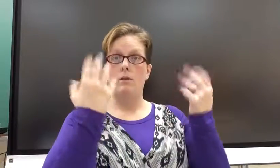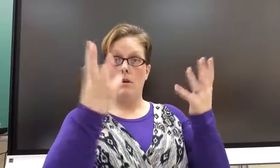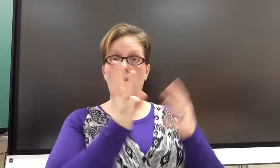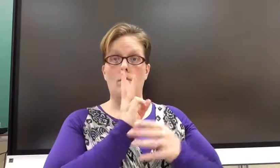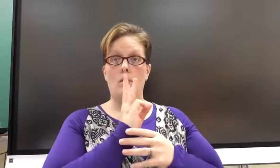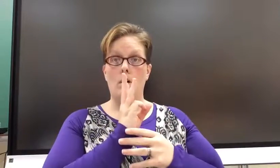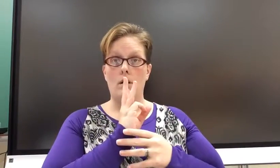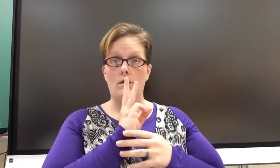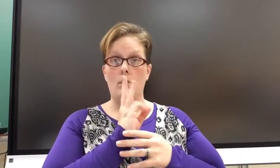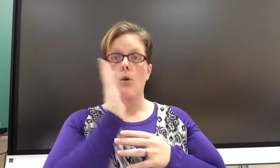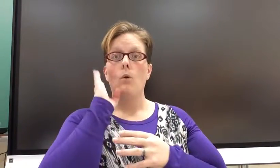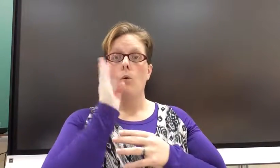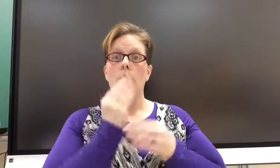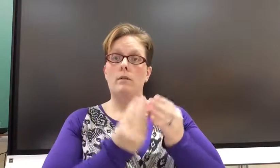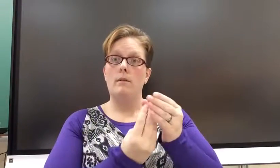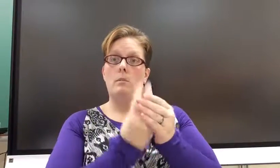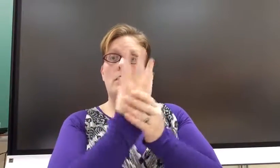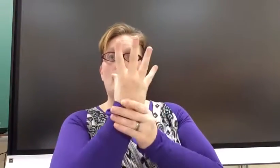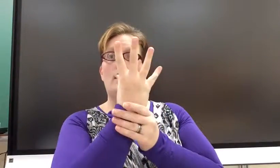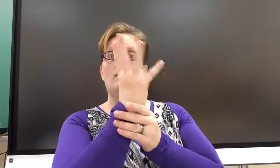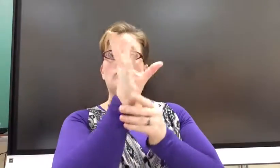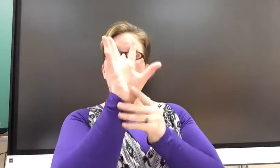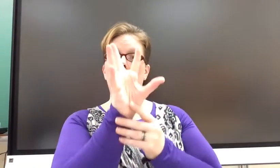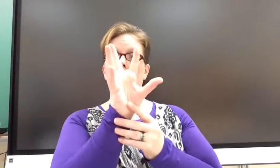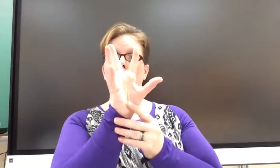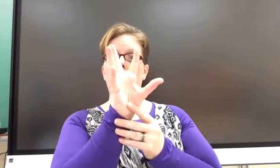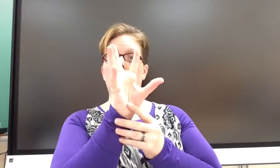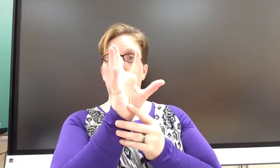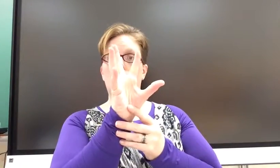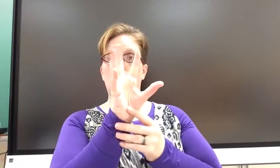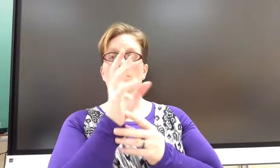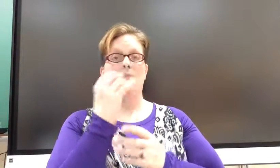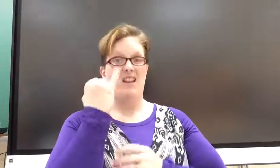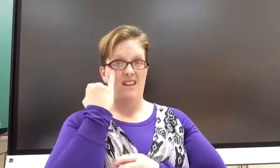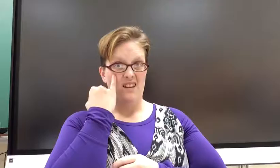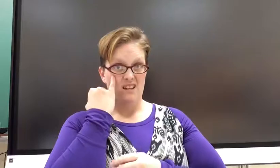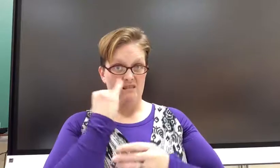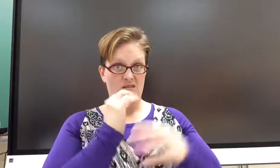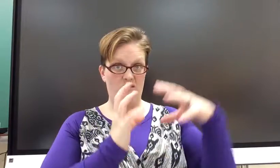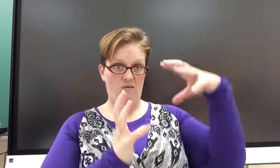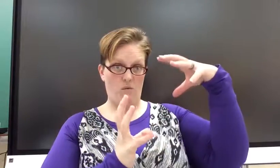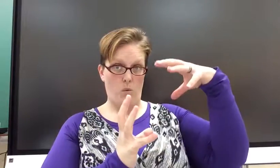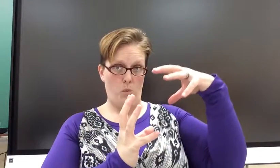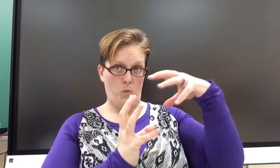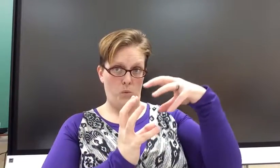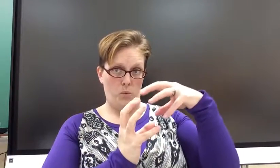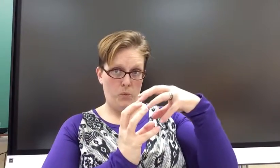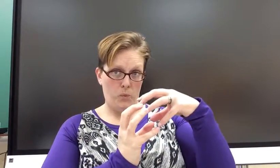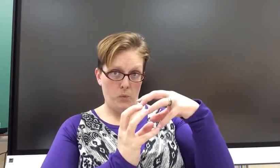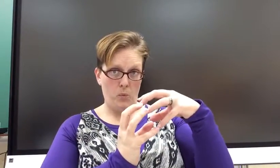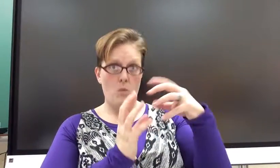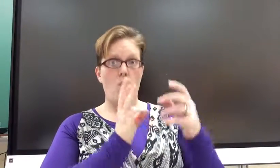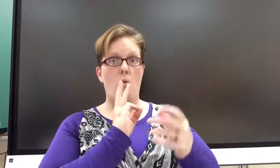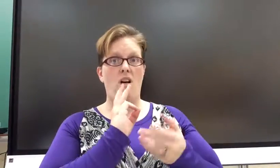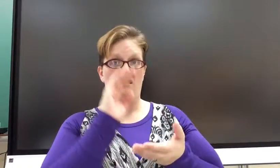The vacuole in the plant has a lot of water inside, which keeps the plant standing tall. If that